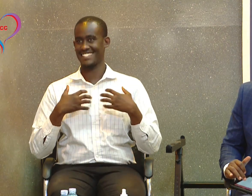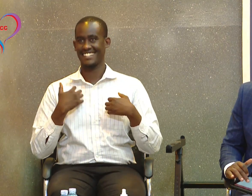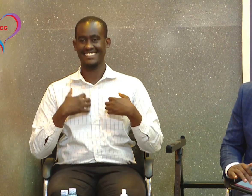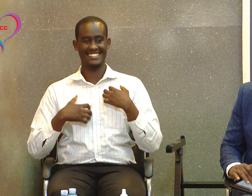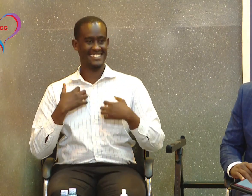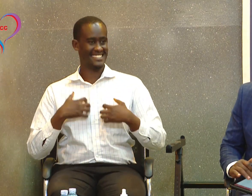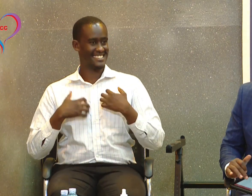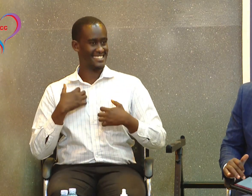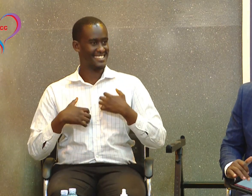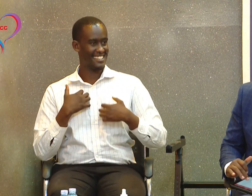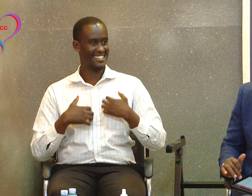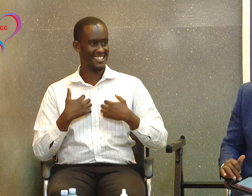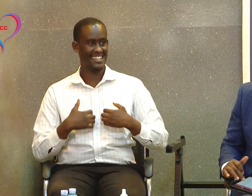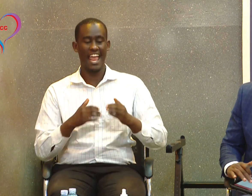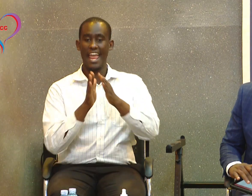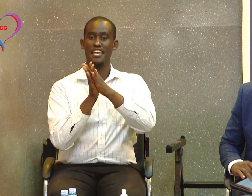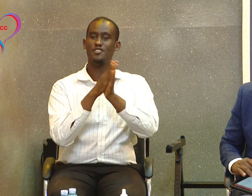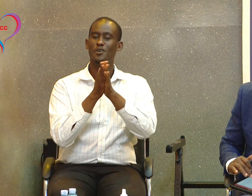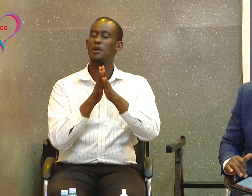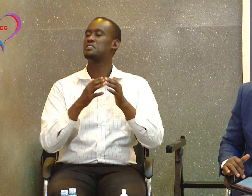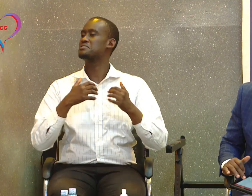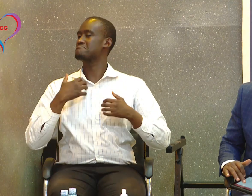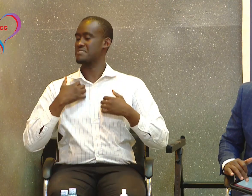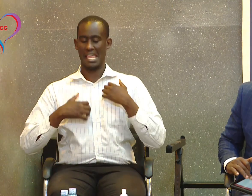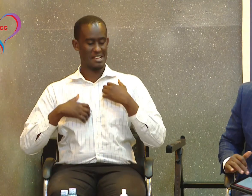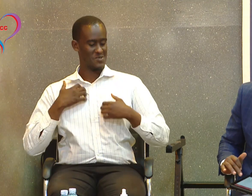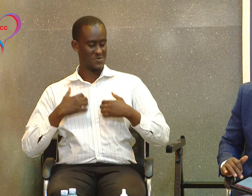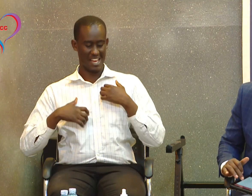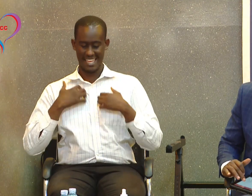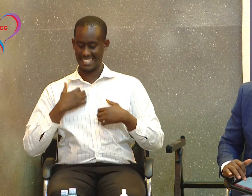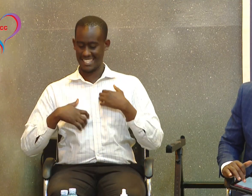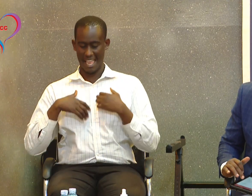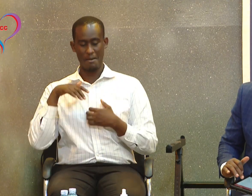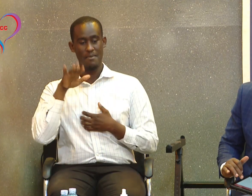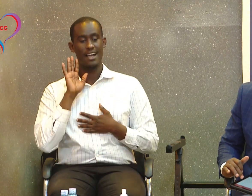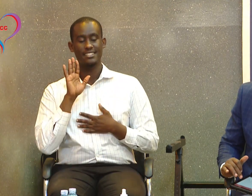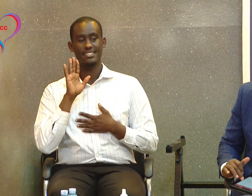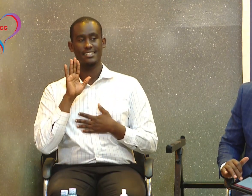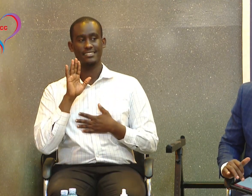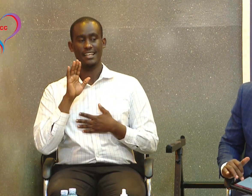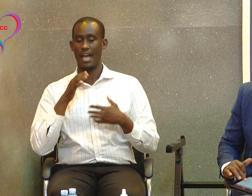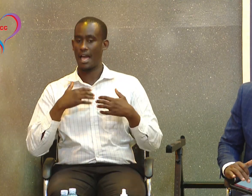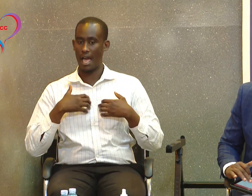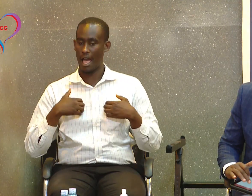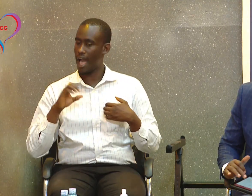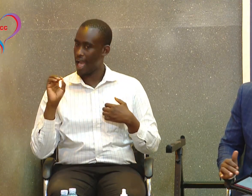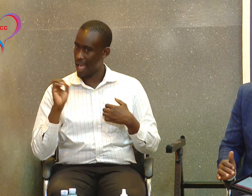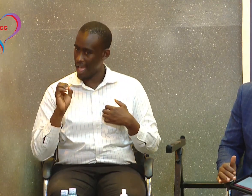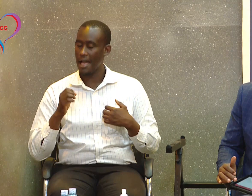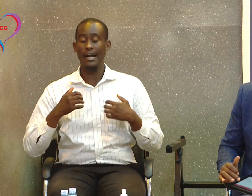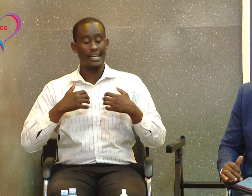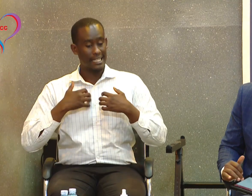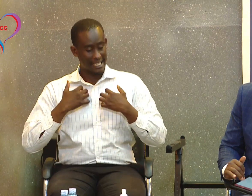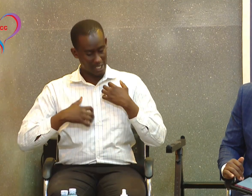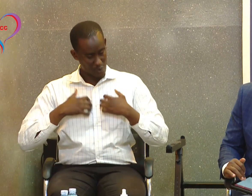bobo gisomye bulungi ebiyinza okukwata kunoga mukama wafe bwabalowoozezza bwati nze ntandika ddi okulowooza nga mukama wafe.